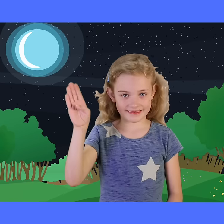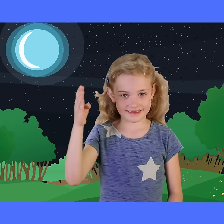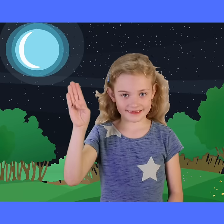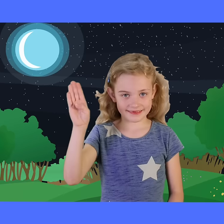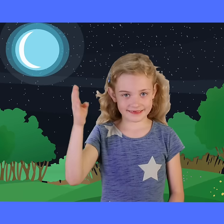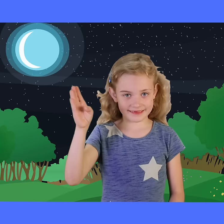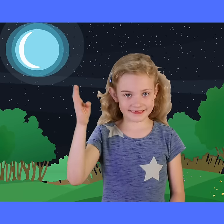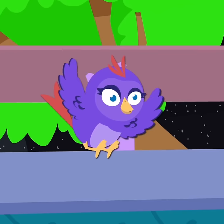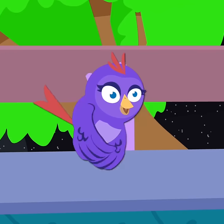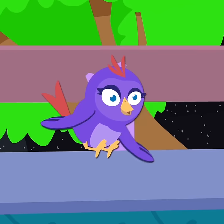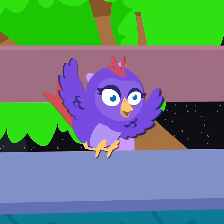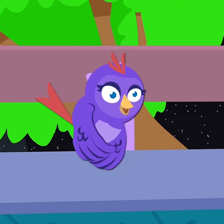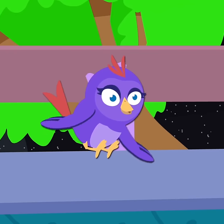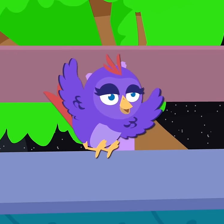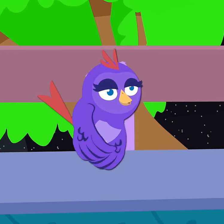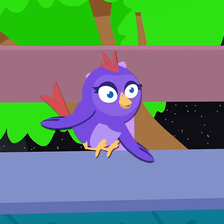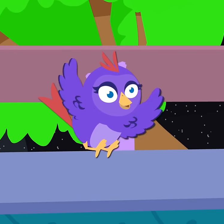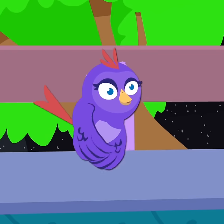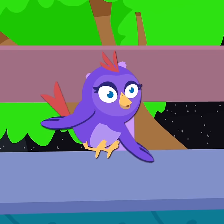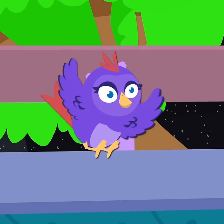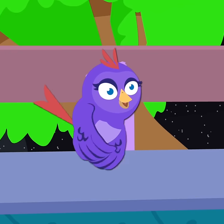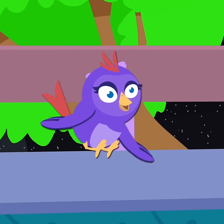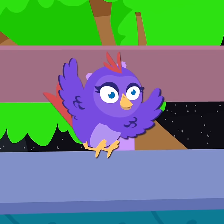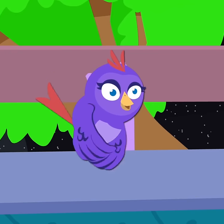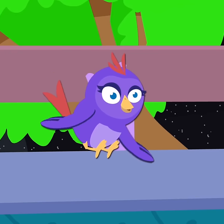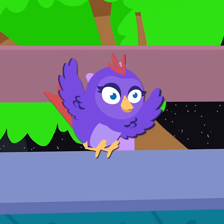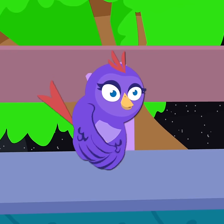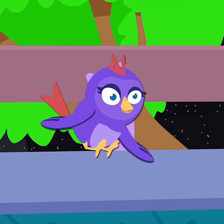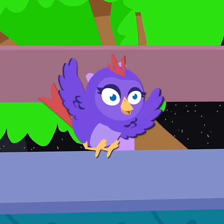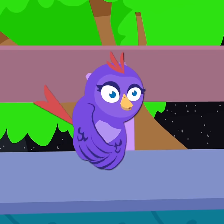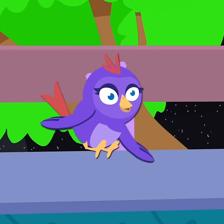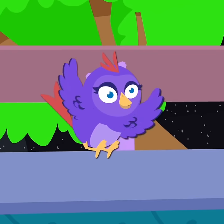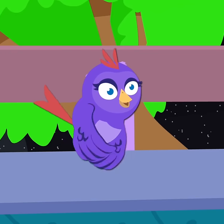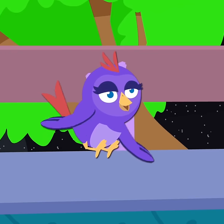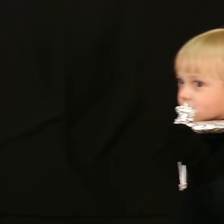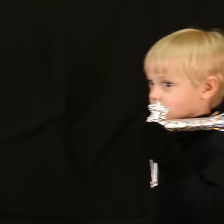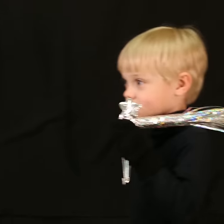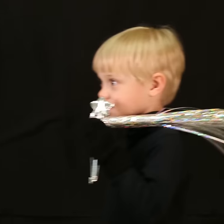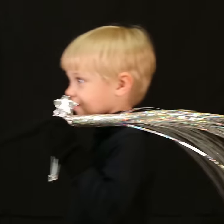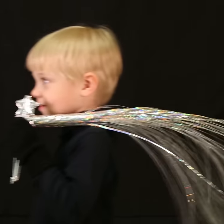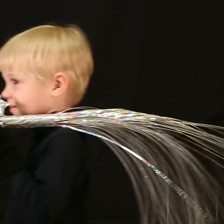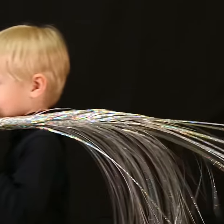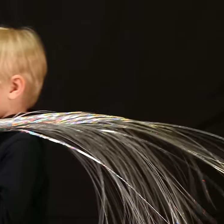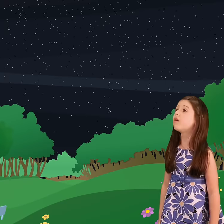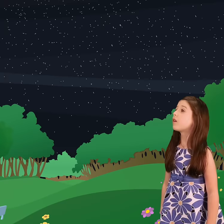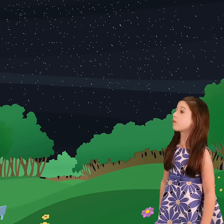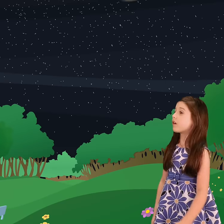blue. But what about shooting stars and falling stars? What are those? Look,